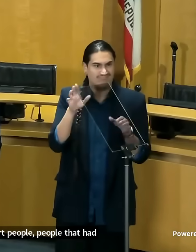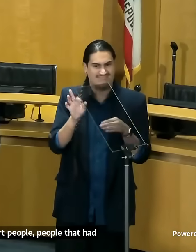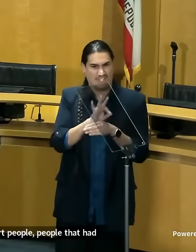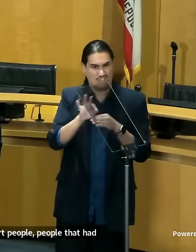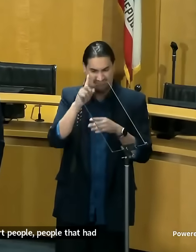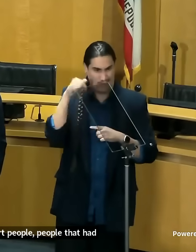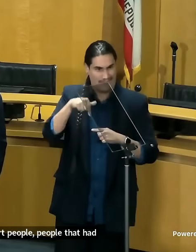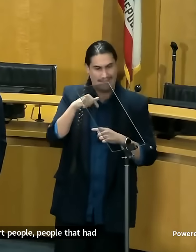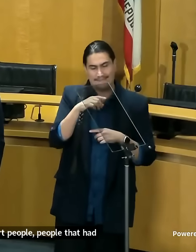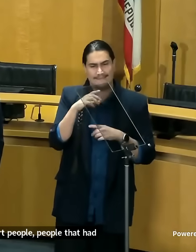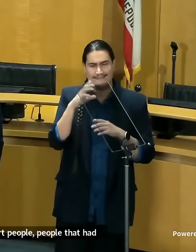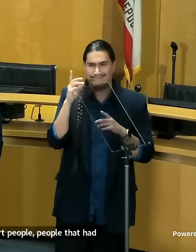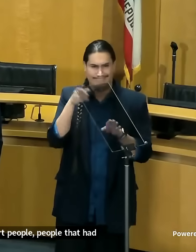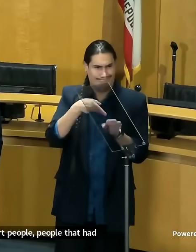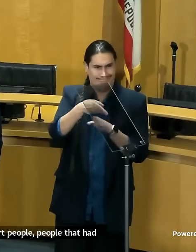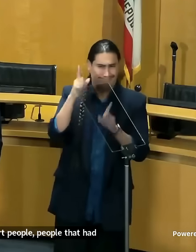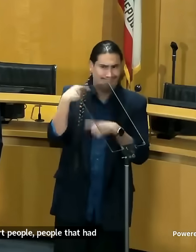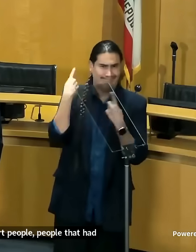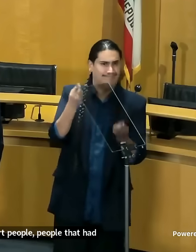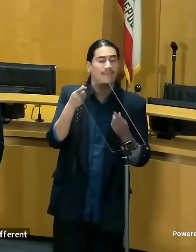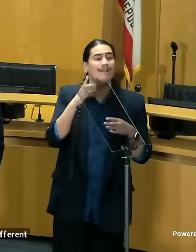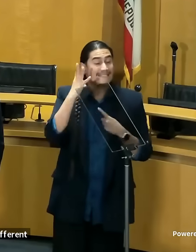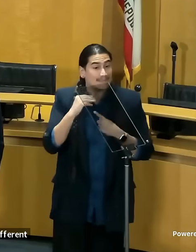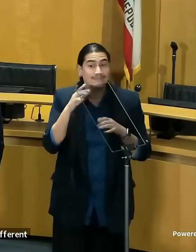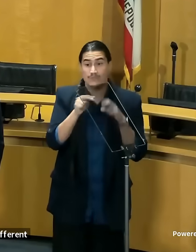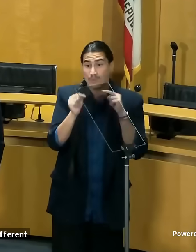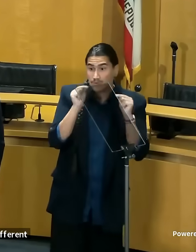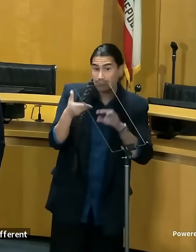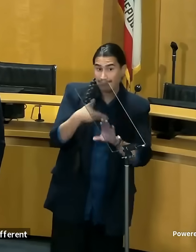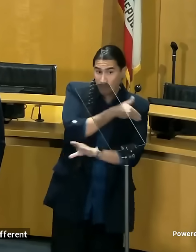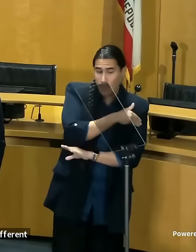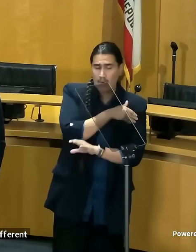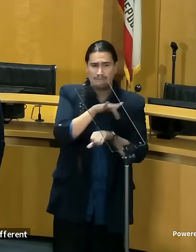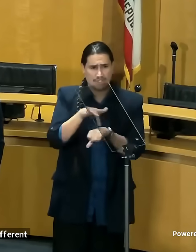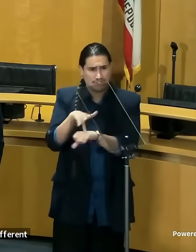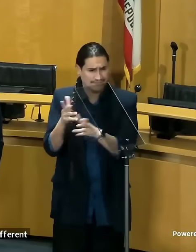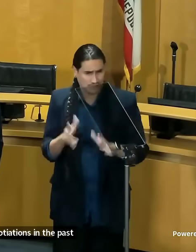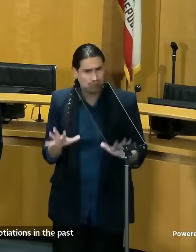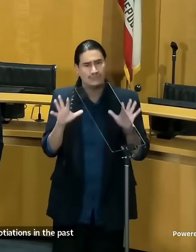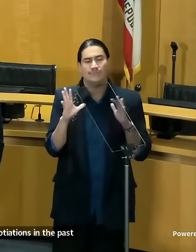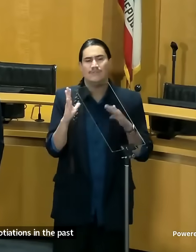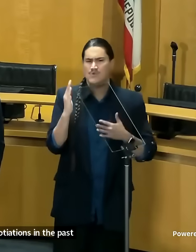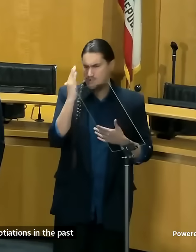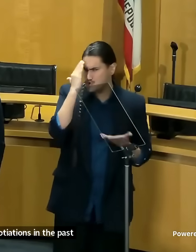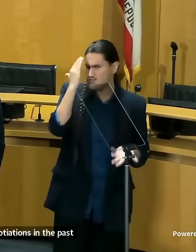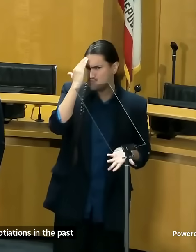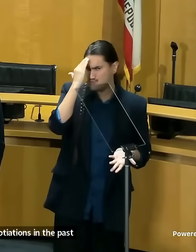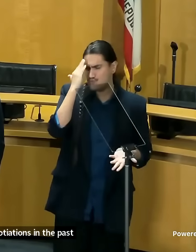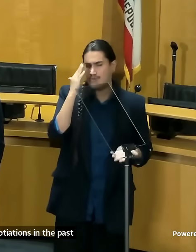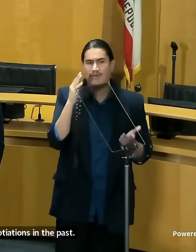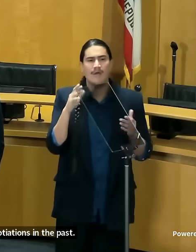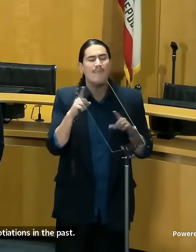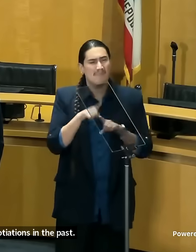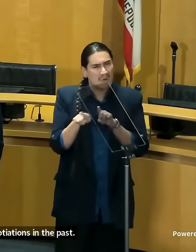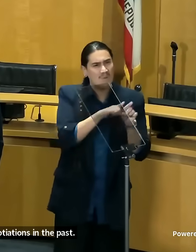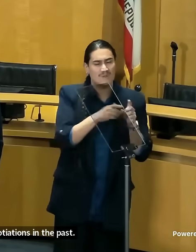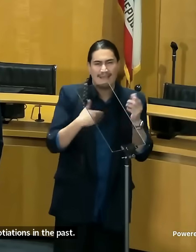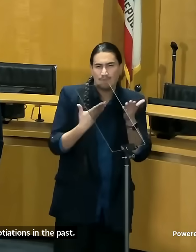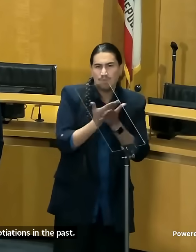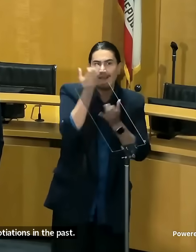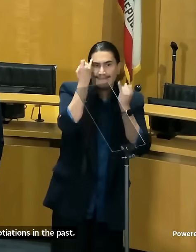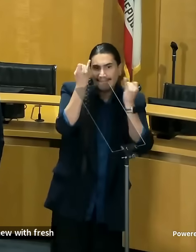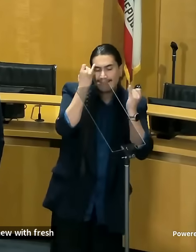all different negotiations in the past, people that were new with fresh ideas